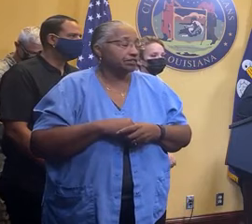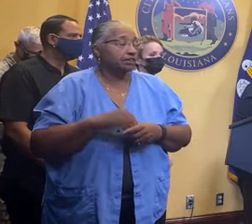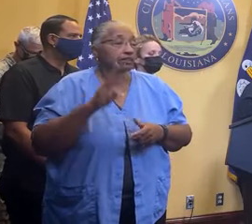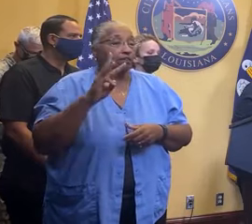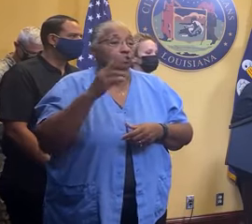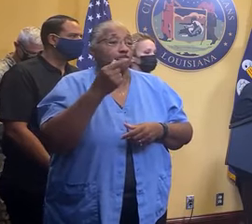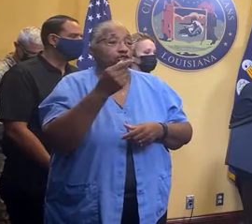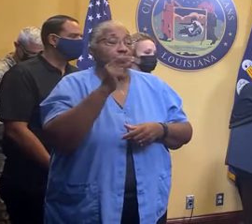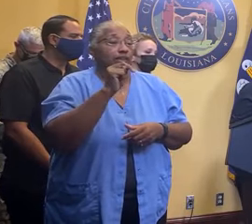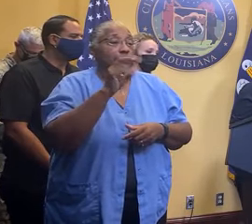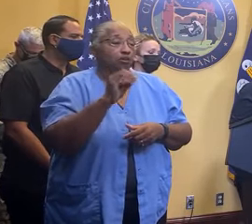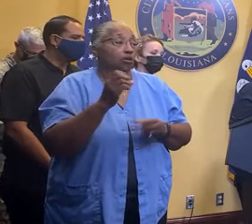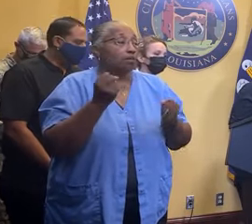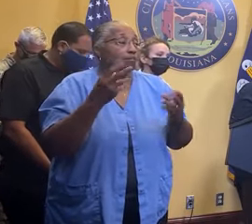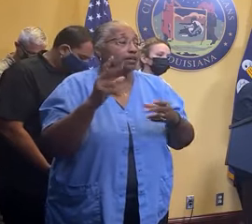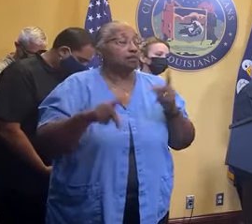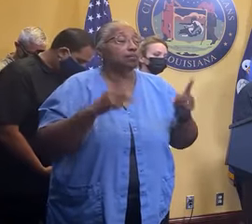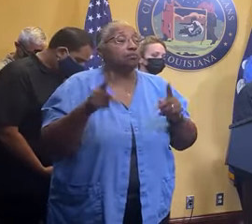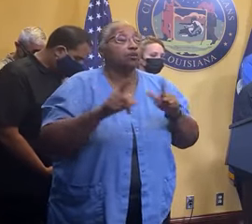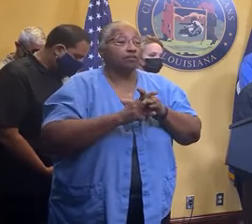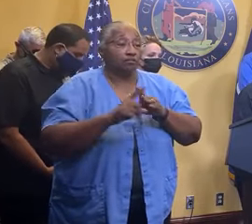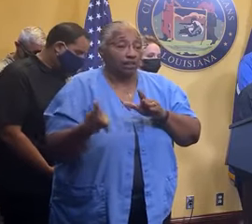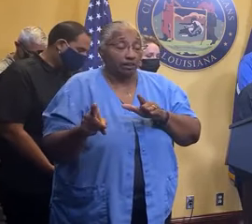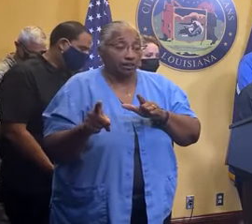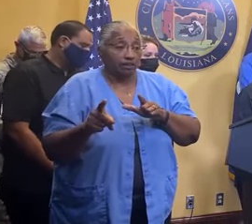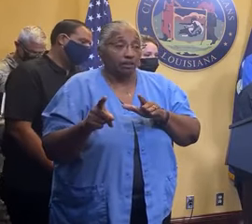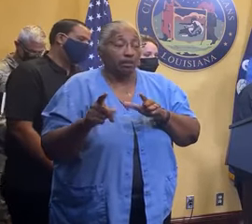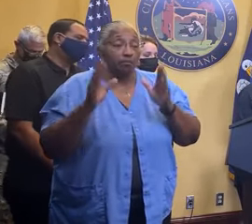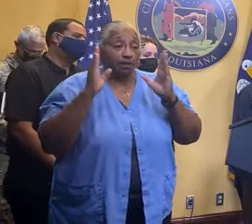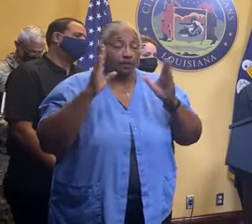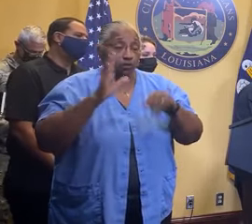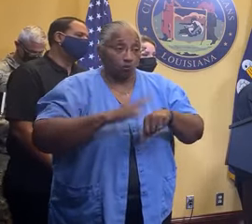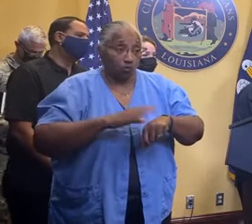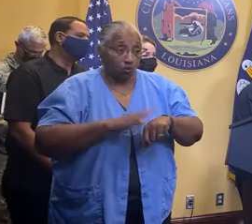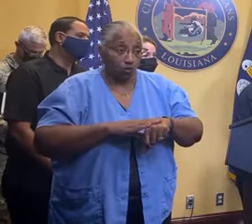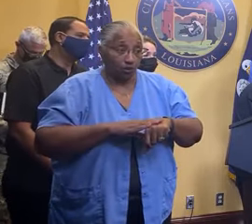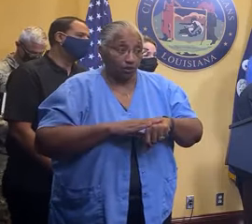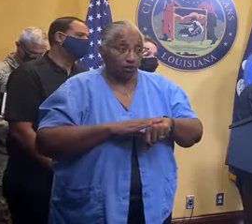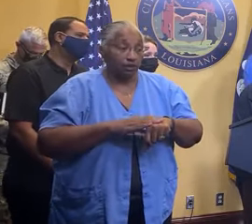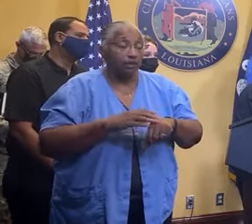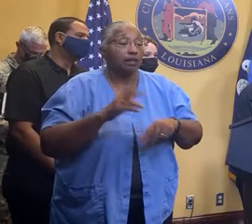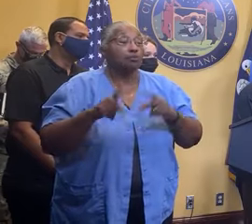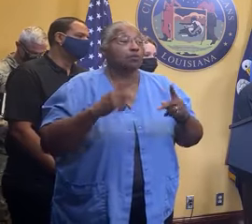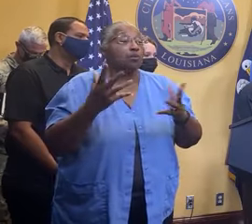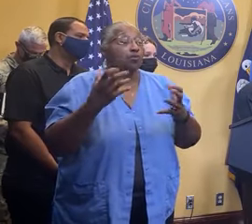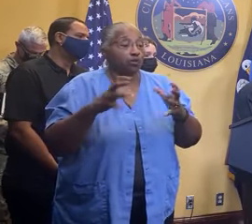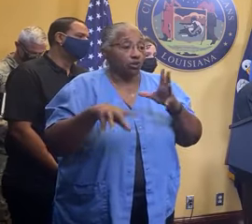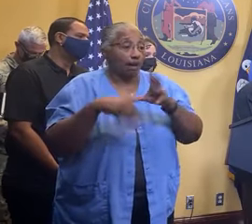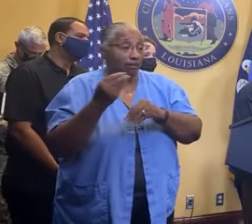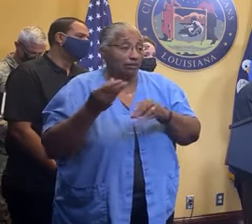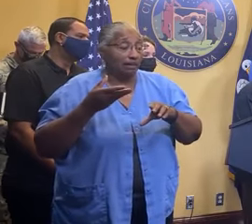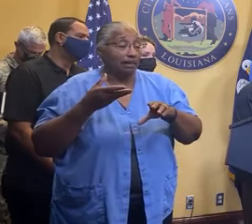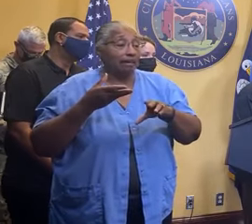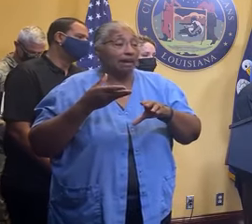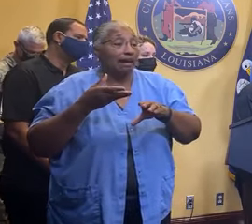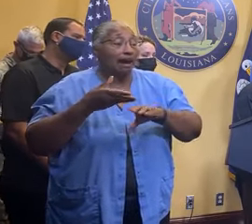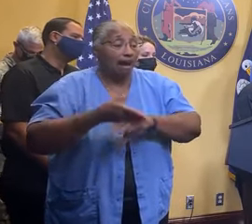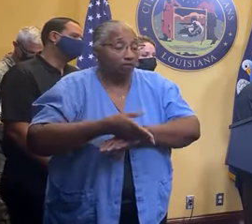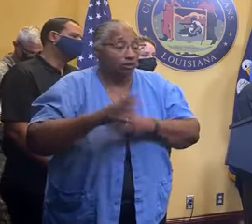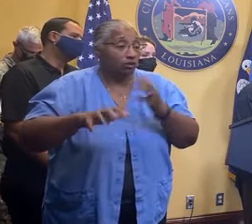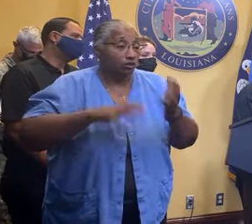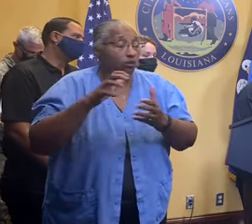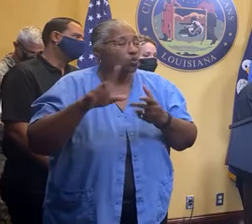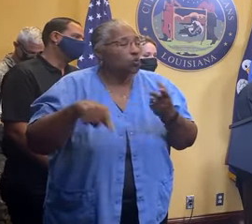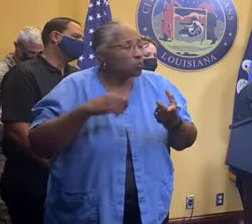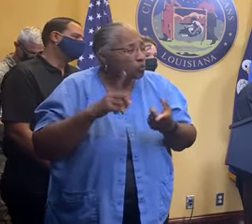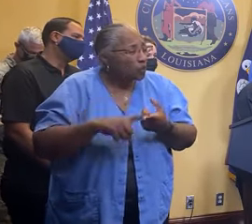WGNO. A lot of people have evacuated and heeded the warnings, and then a lot of people are going to want to go outside after the storm. When are you telling